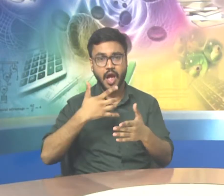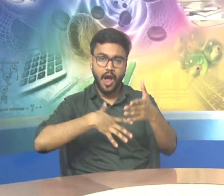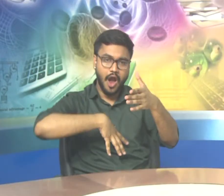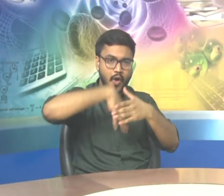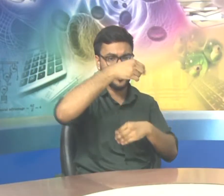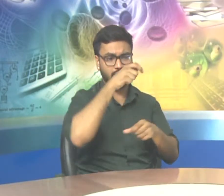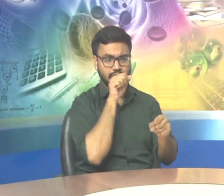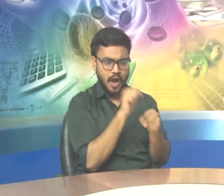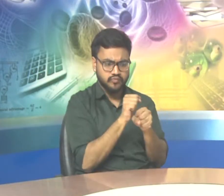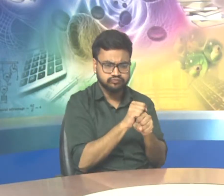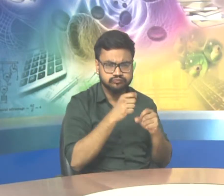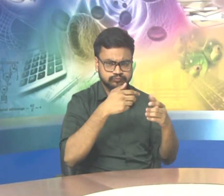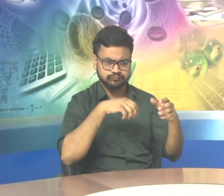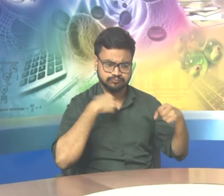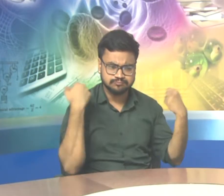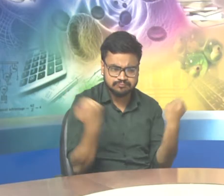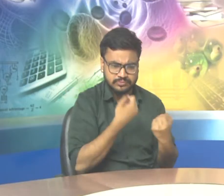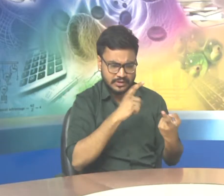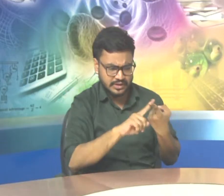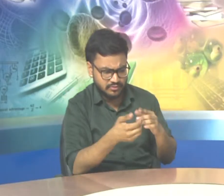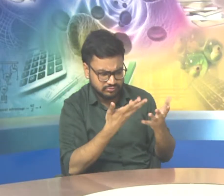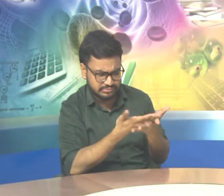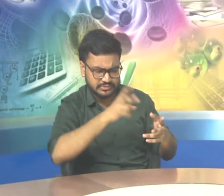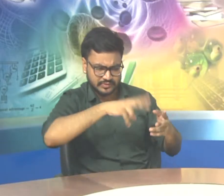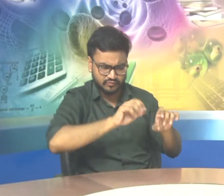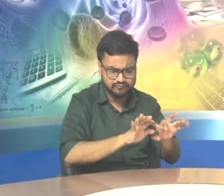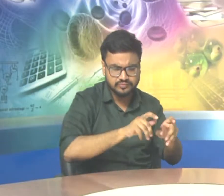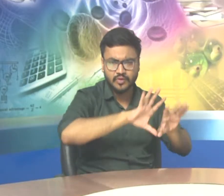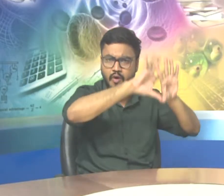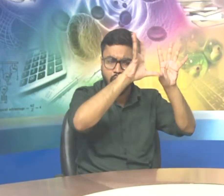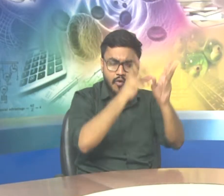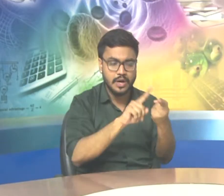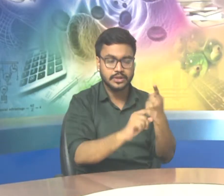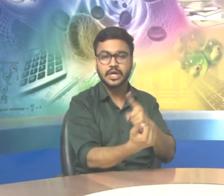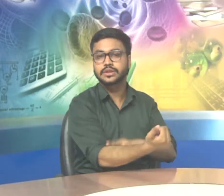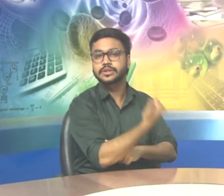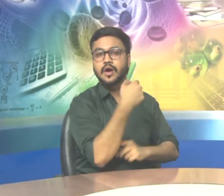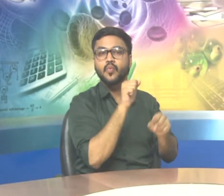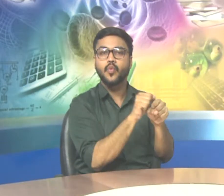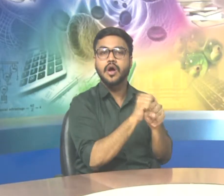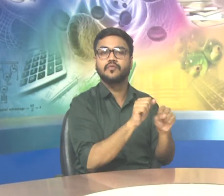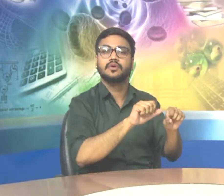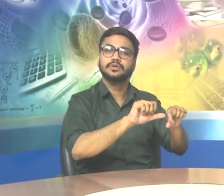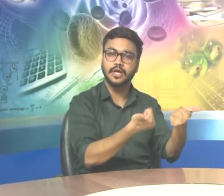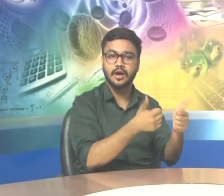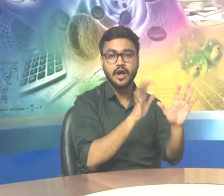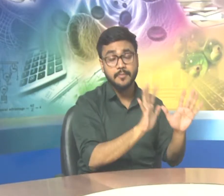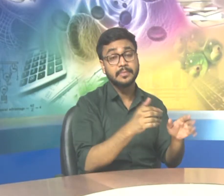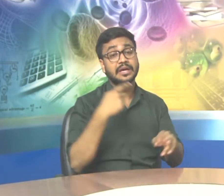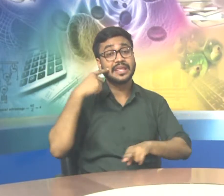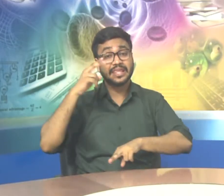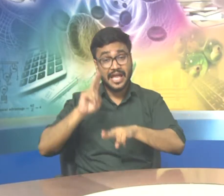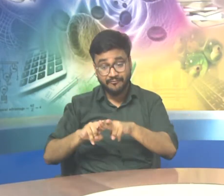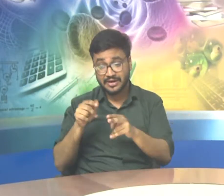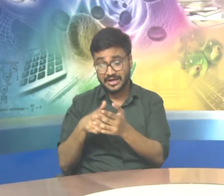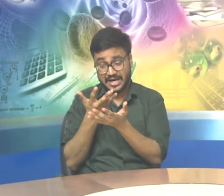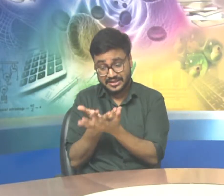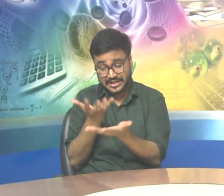For example, for playing we need energy, and through food we get